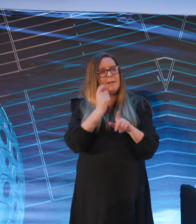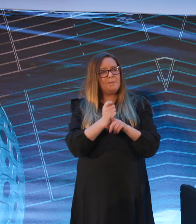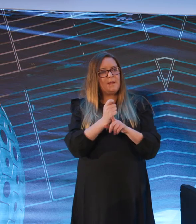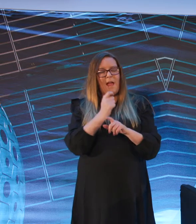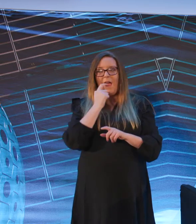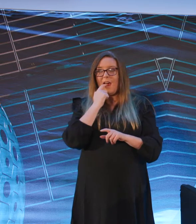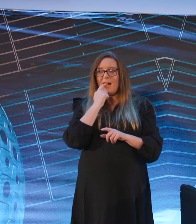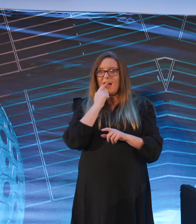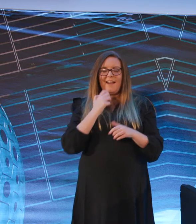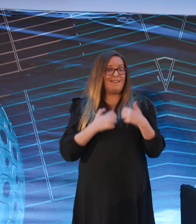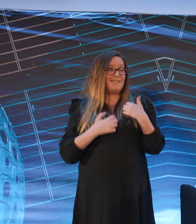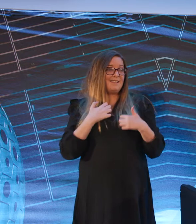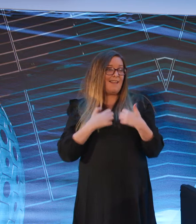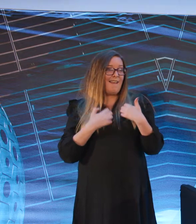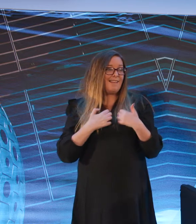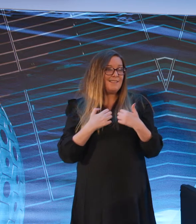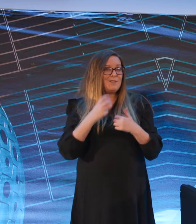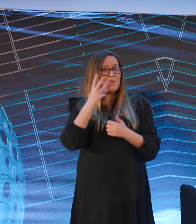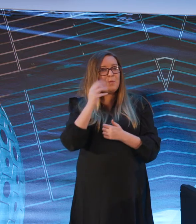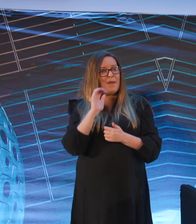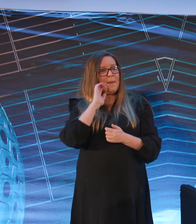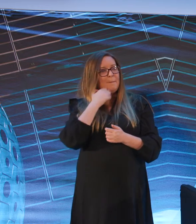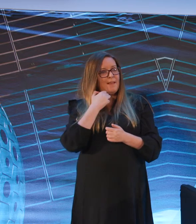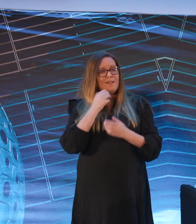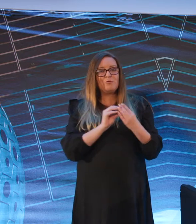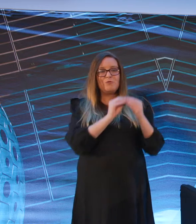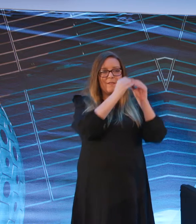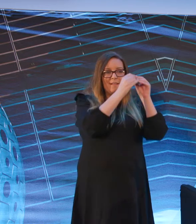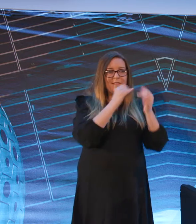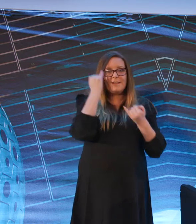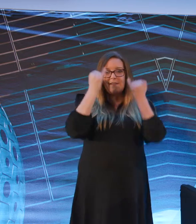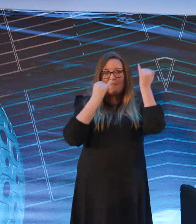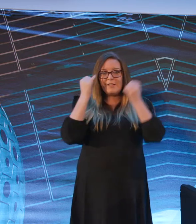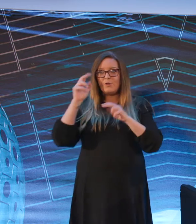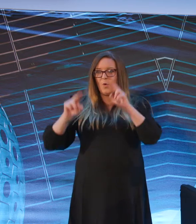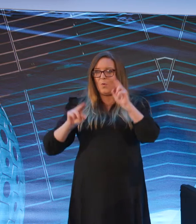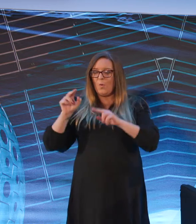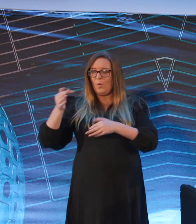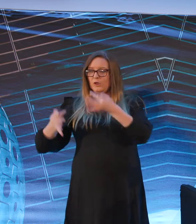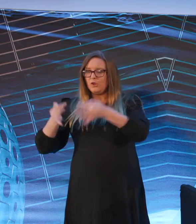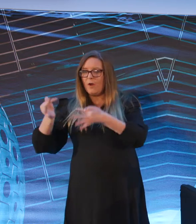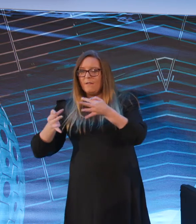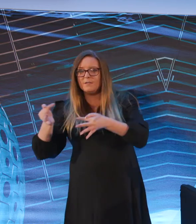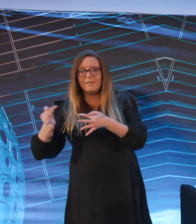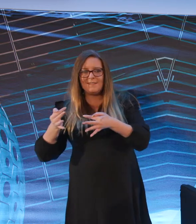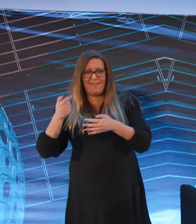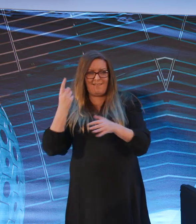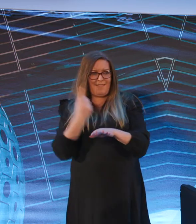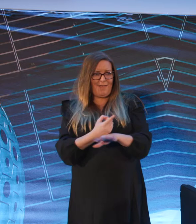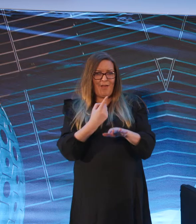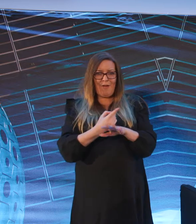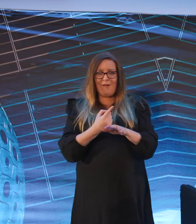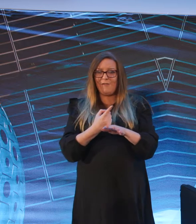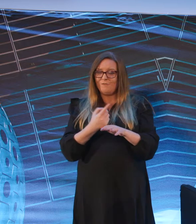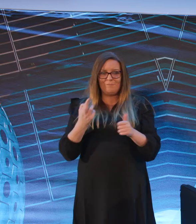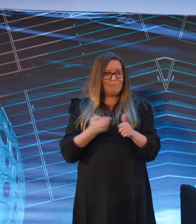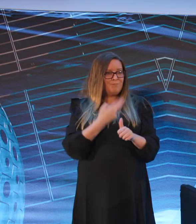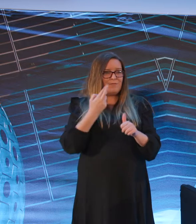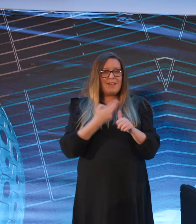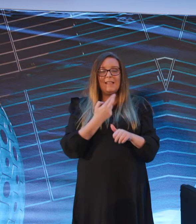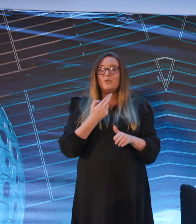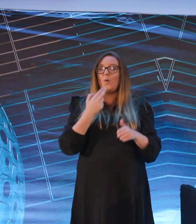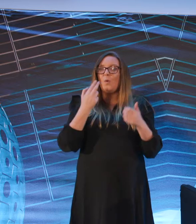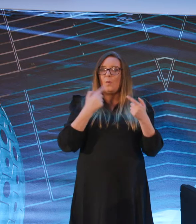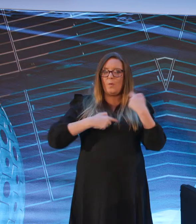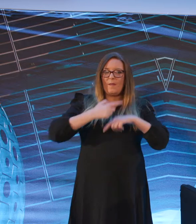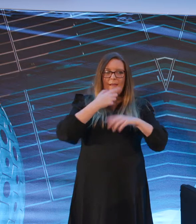exciting because creativity, innovation, and new discoveries are flourishing. So this is an